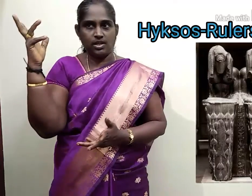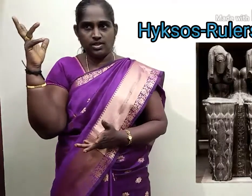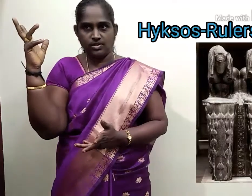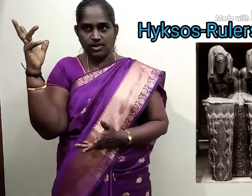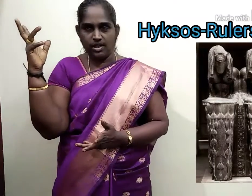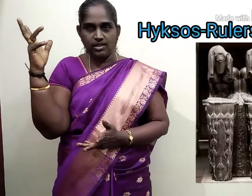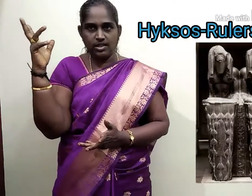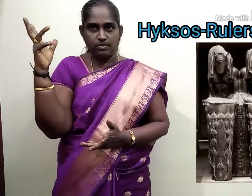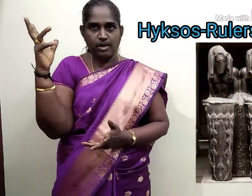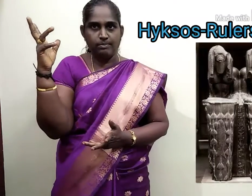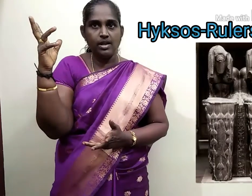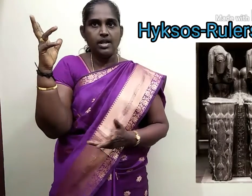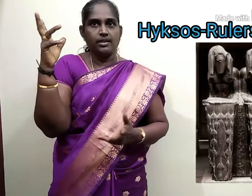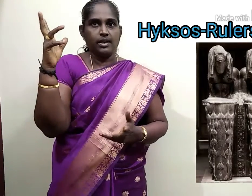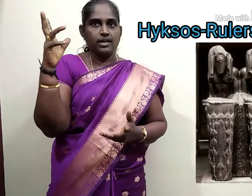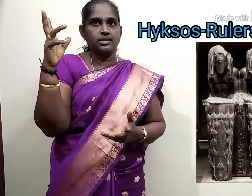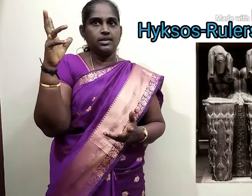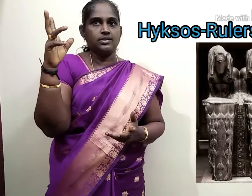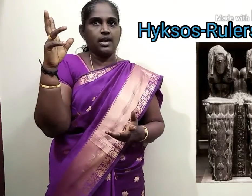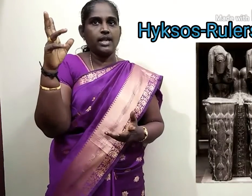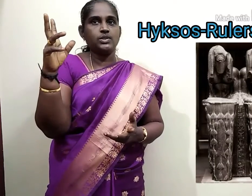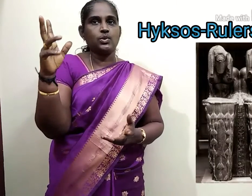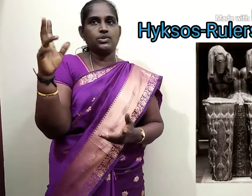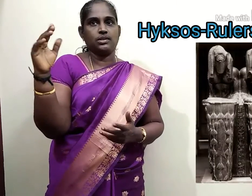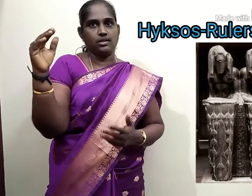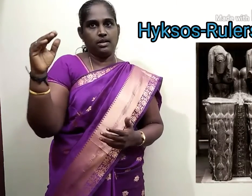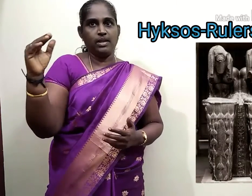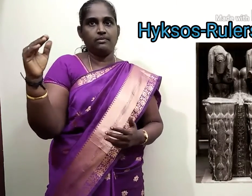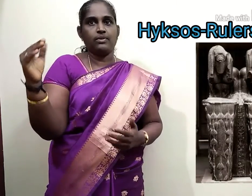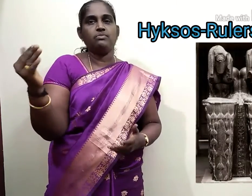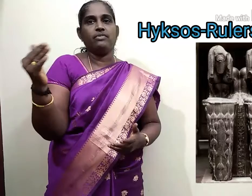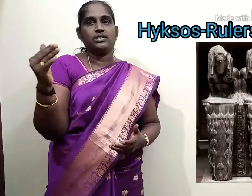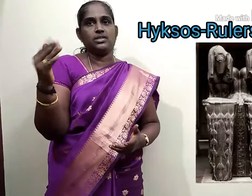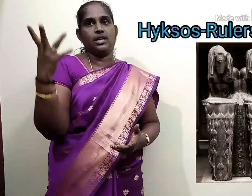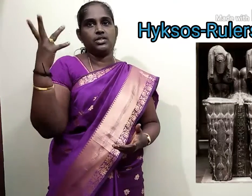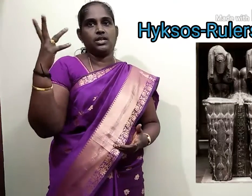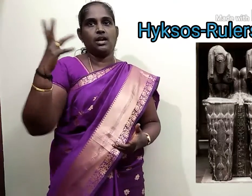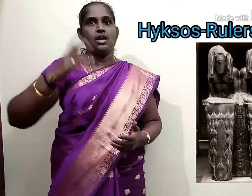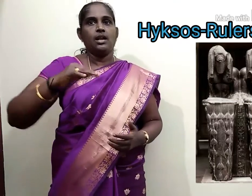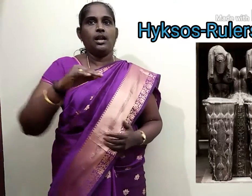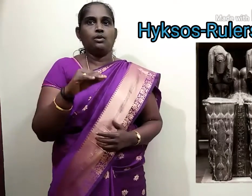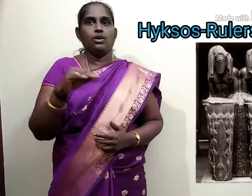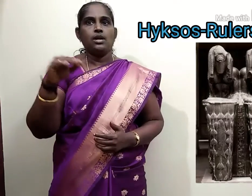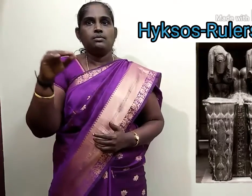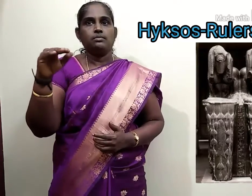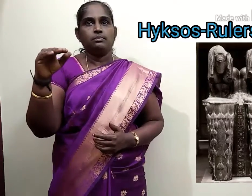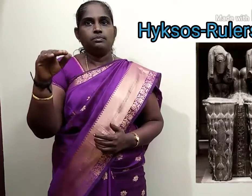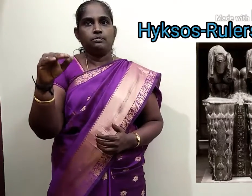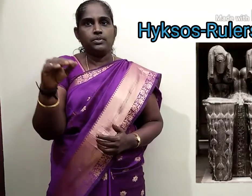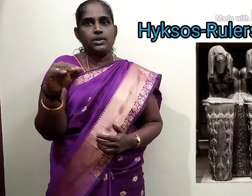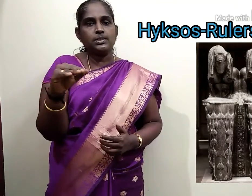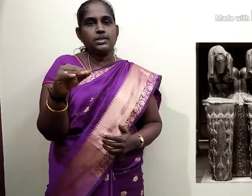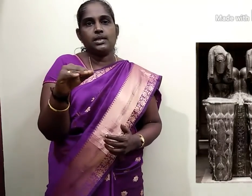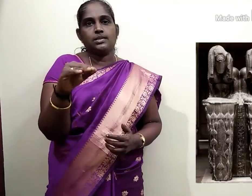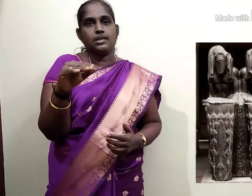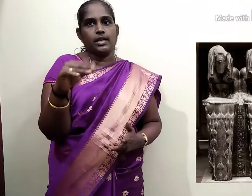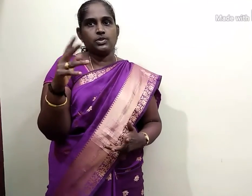Asia. Okay, these people, that is this Hyksos coming from West Asia. Now, Persians. Next one